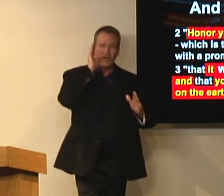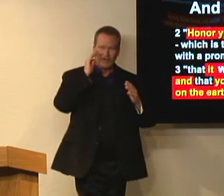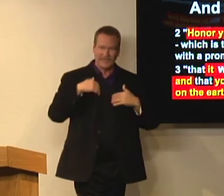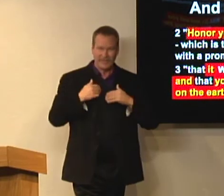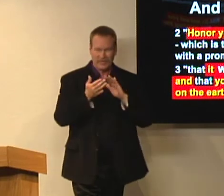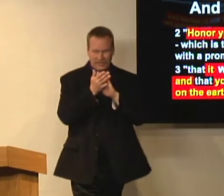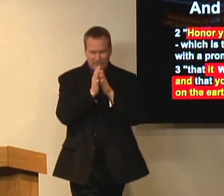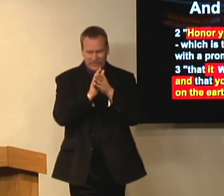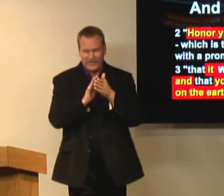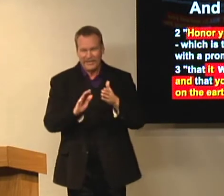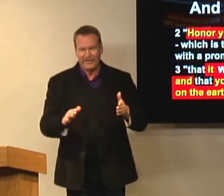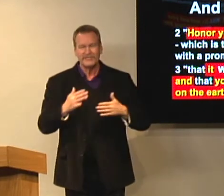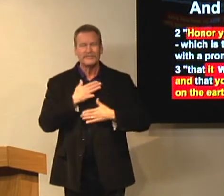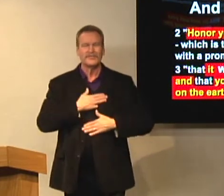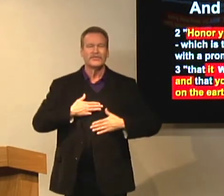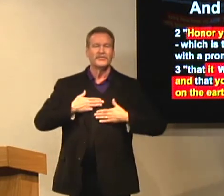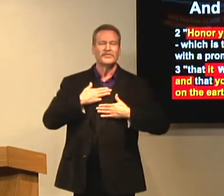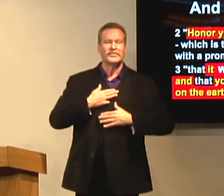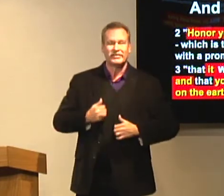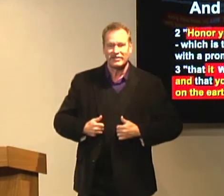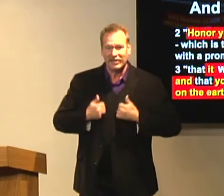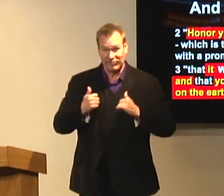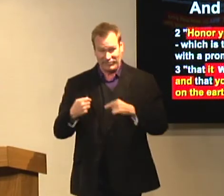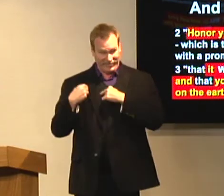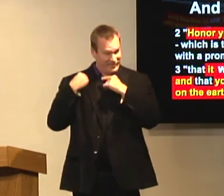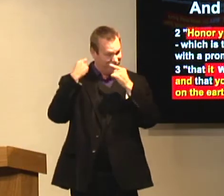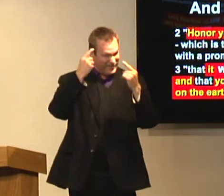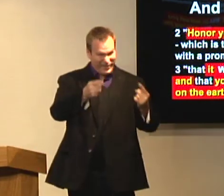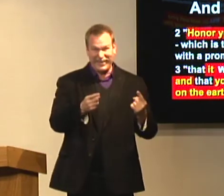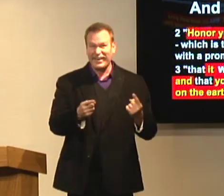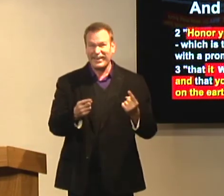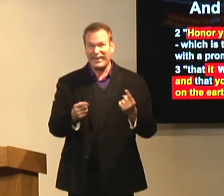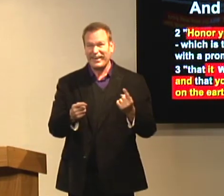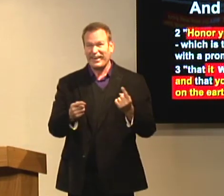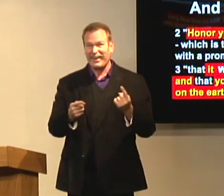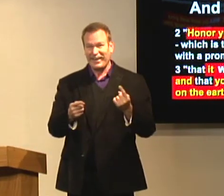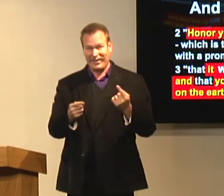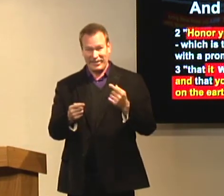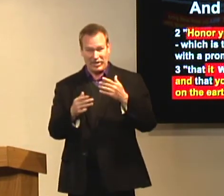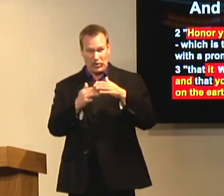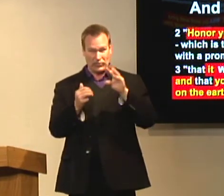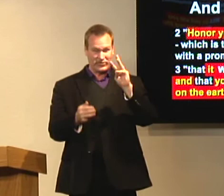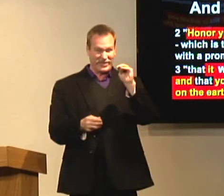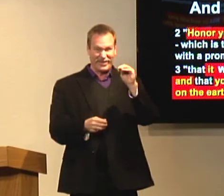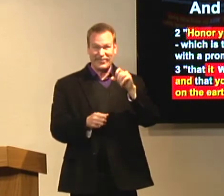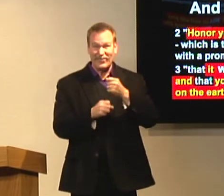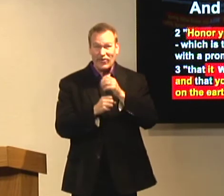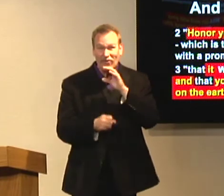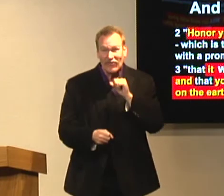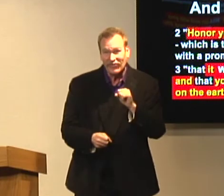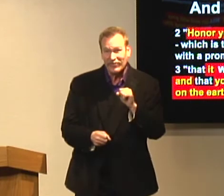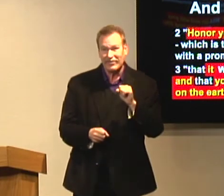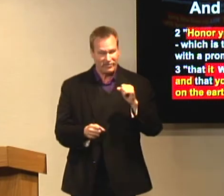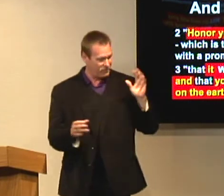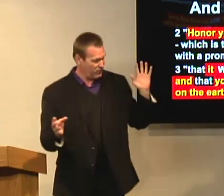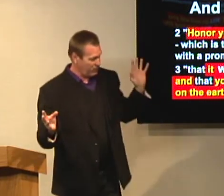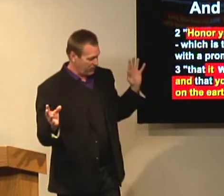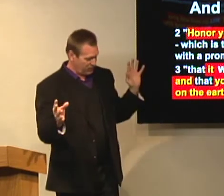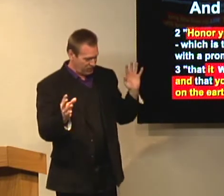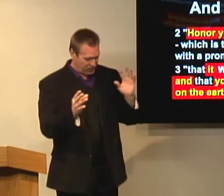And it's this idea of you will enjoy long life on the earth. Wow, here I am in my